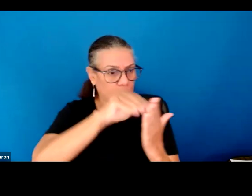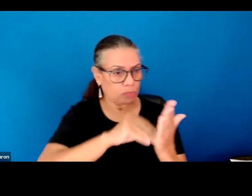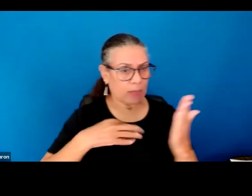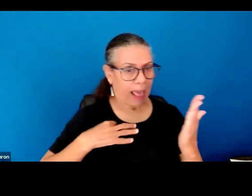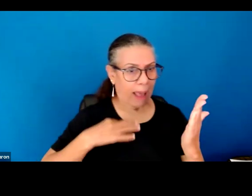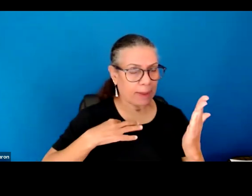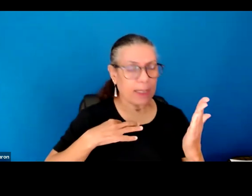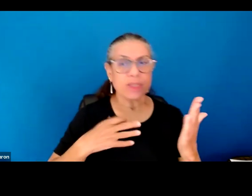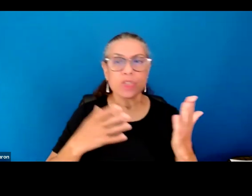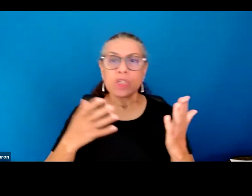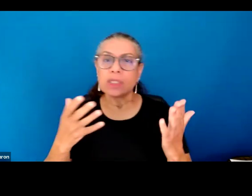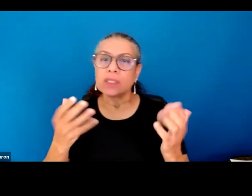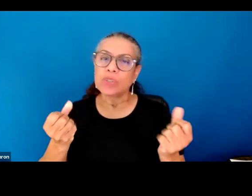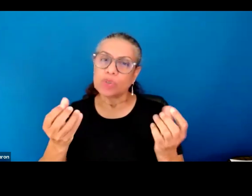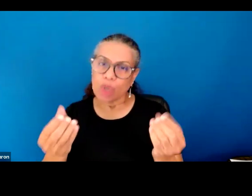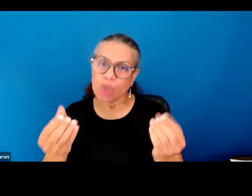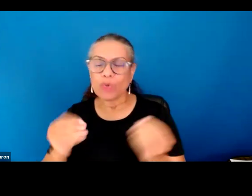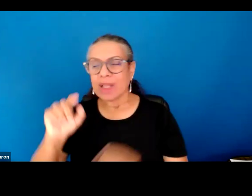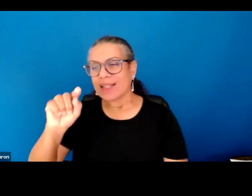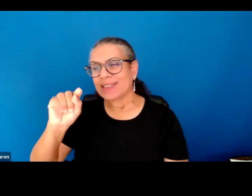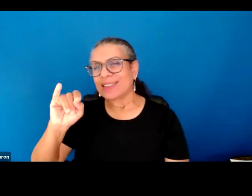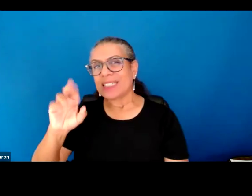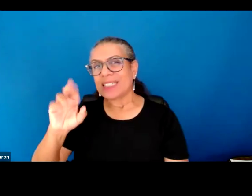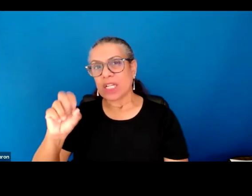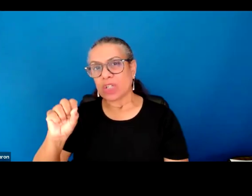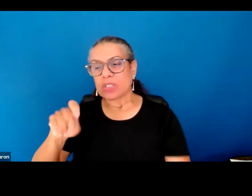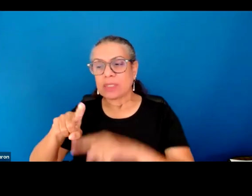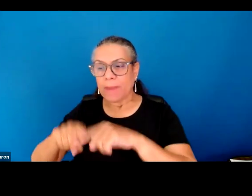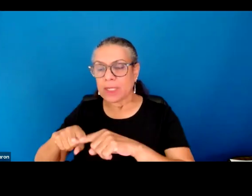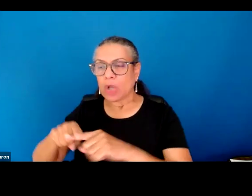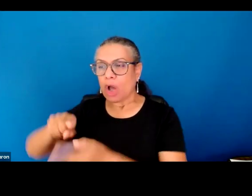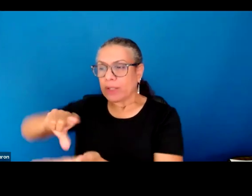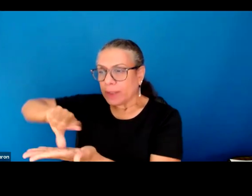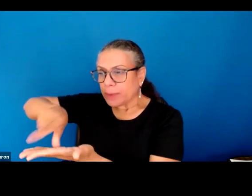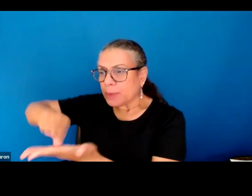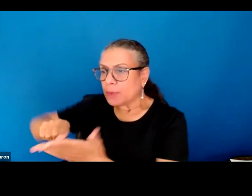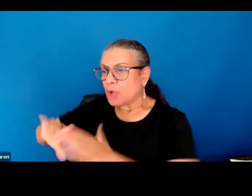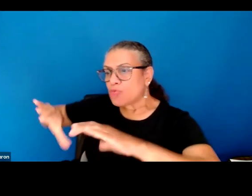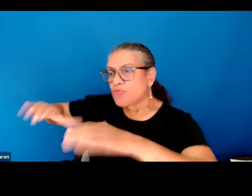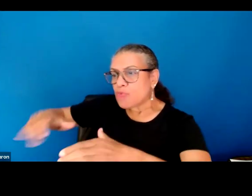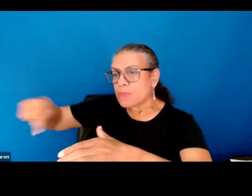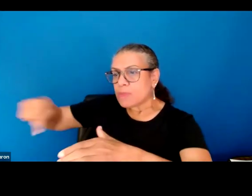felt that tiers sized based on populations would be preferred.